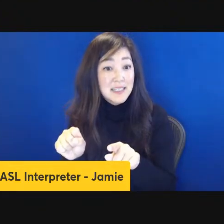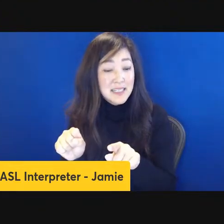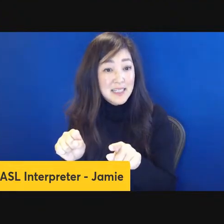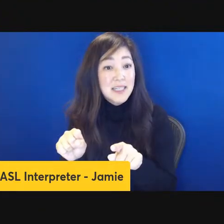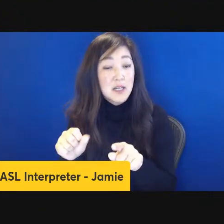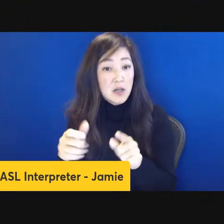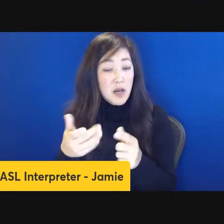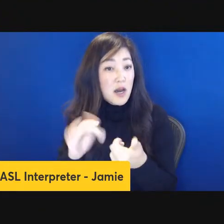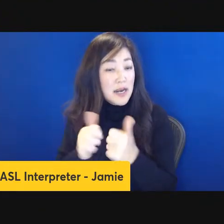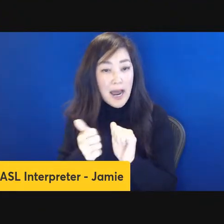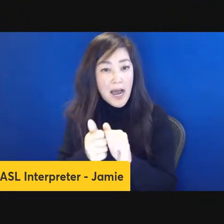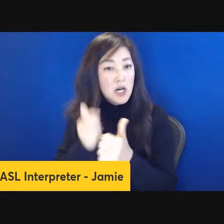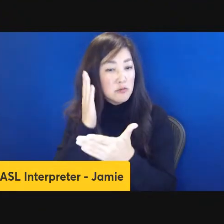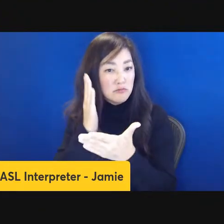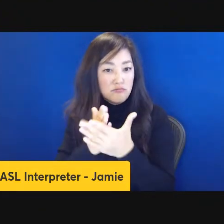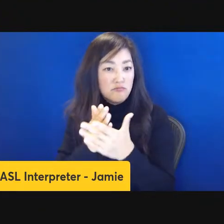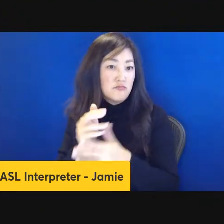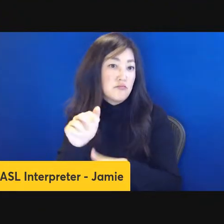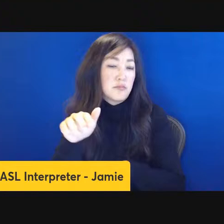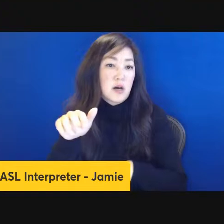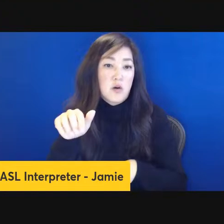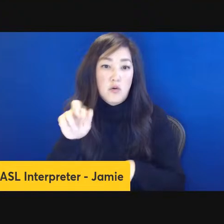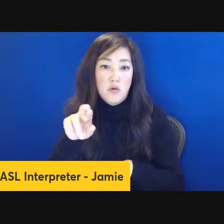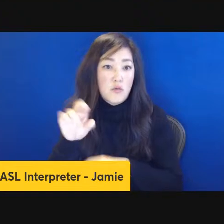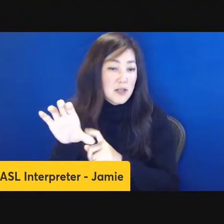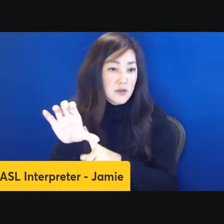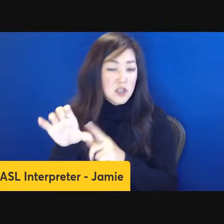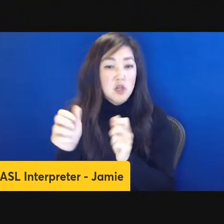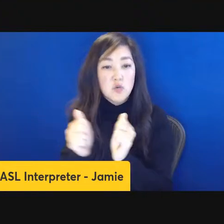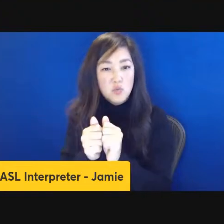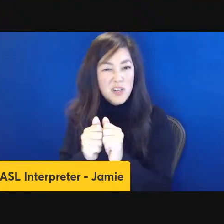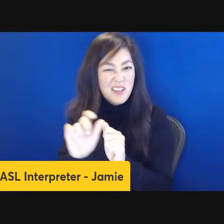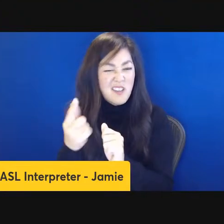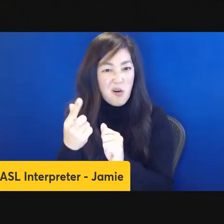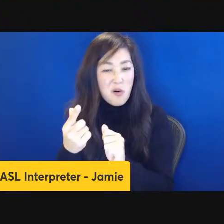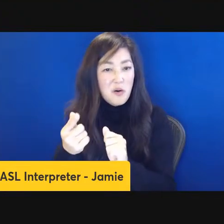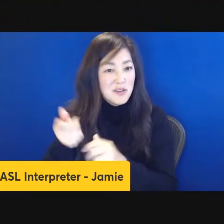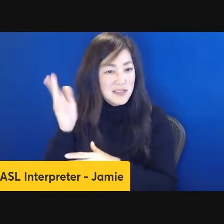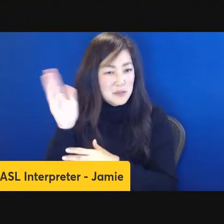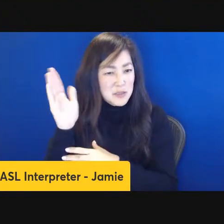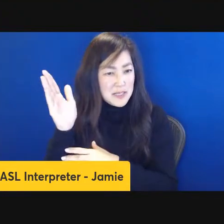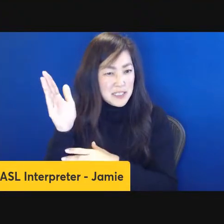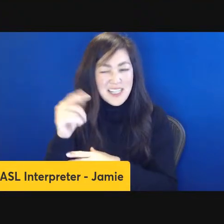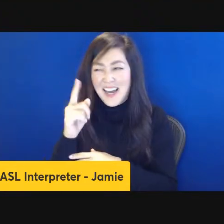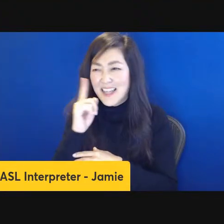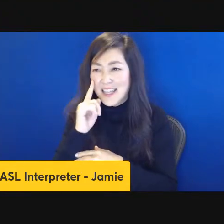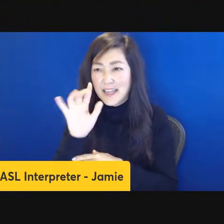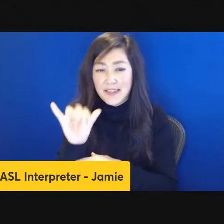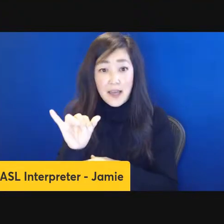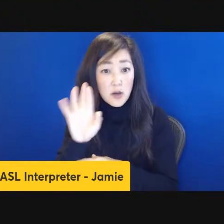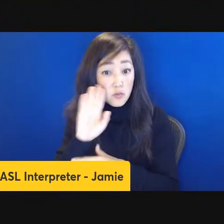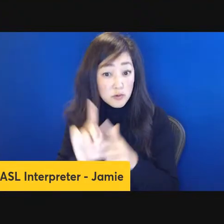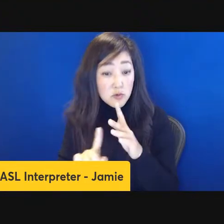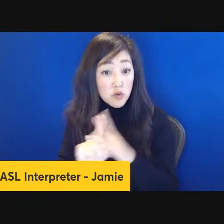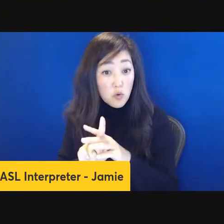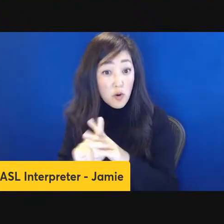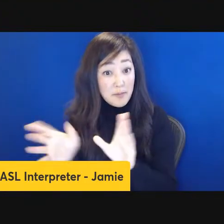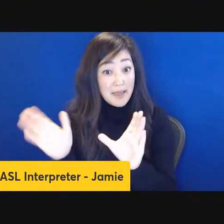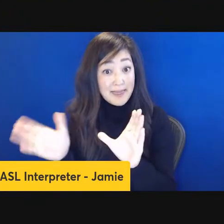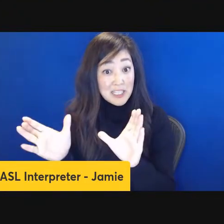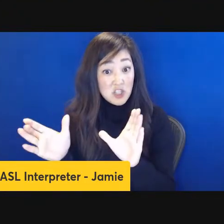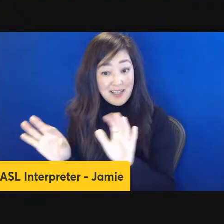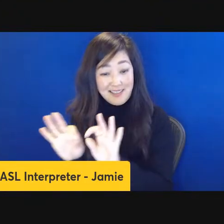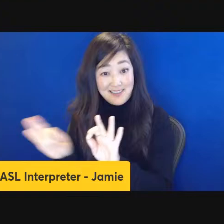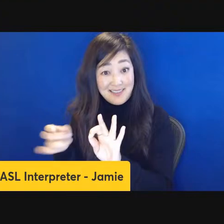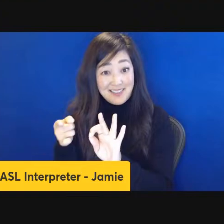Ending Race Correction Speaker Series website. And I think that will appear in the chat. So